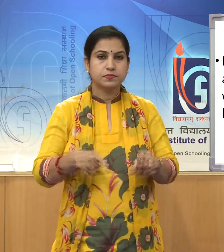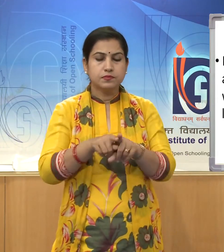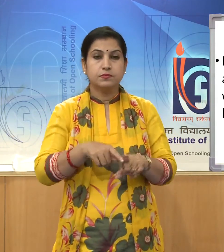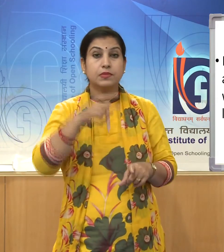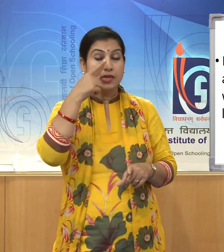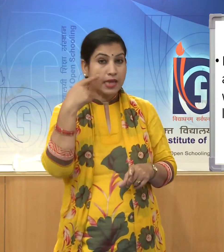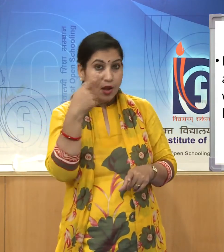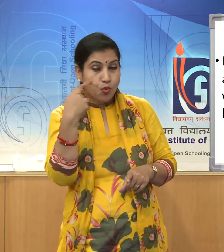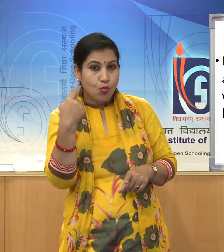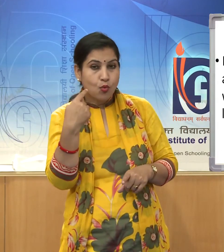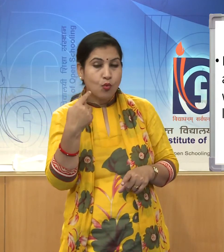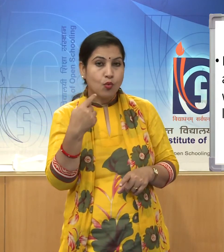YOLO accompaniment.